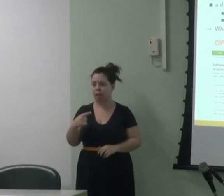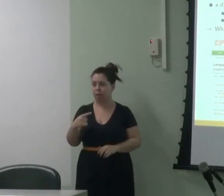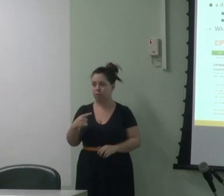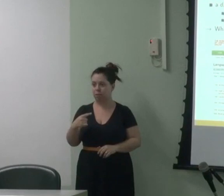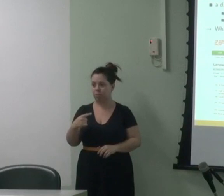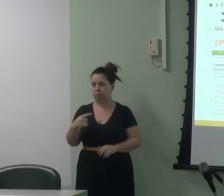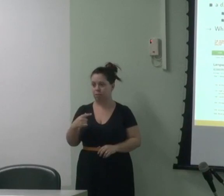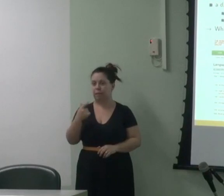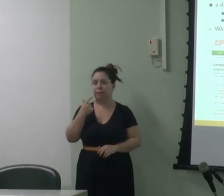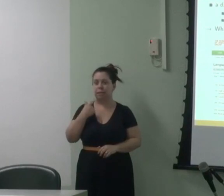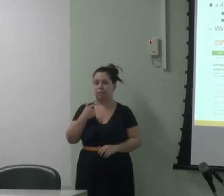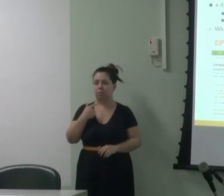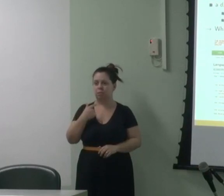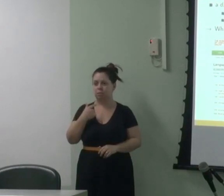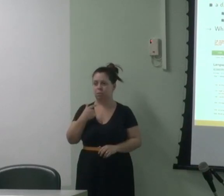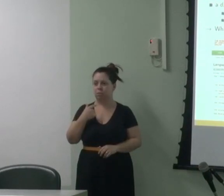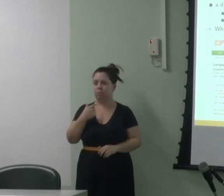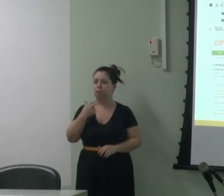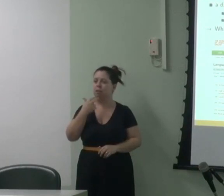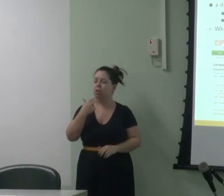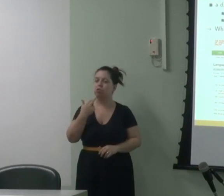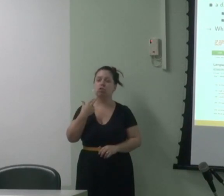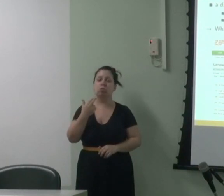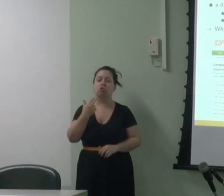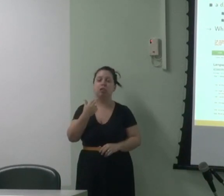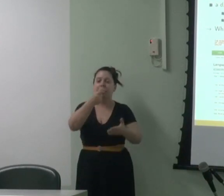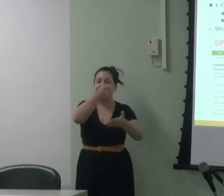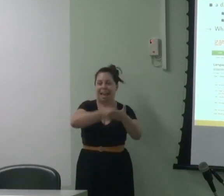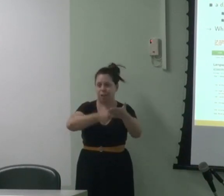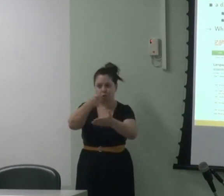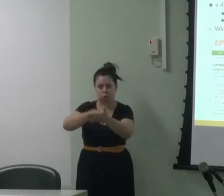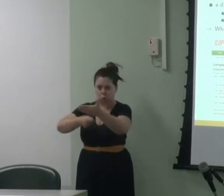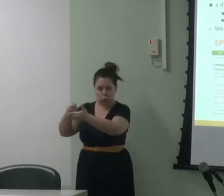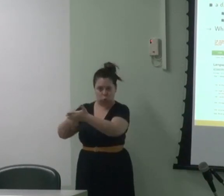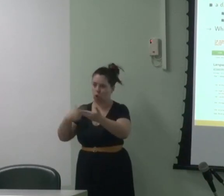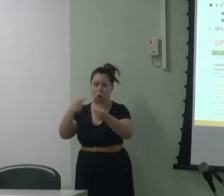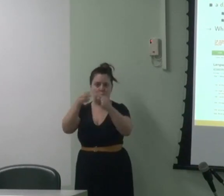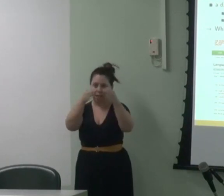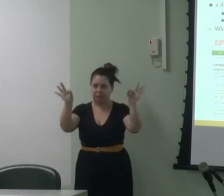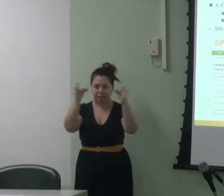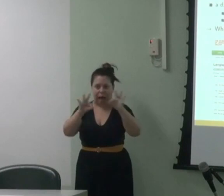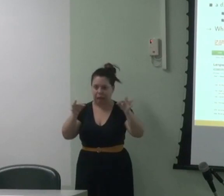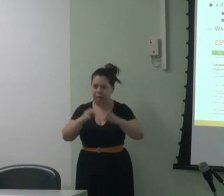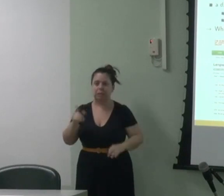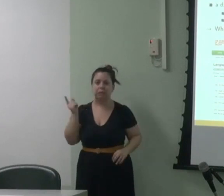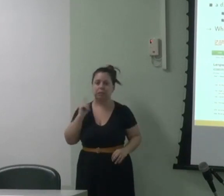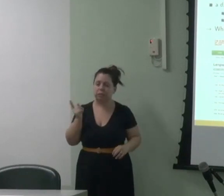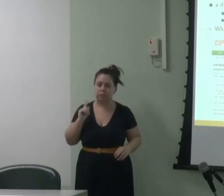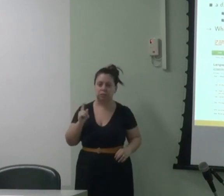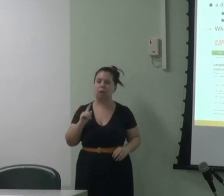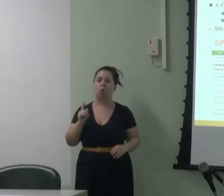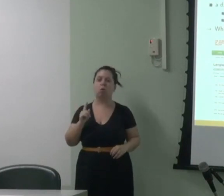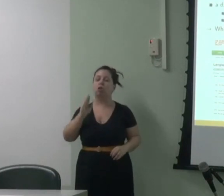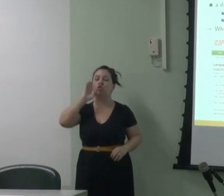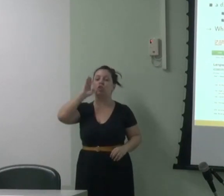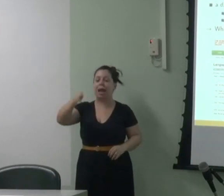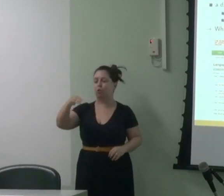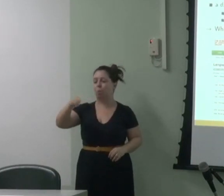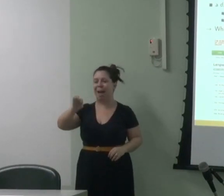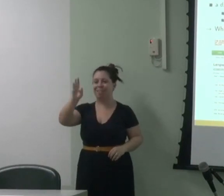They do not contain words or sentences. What they contain are linguistic, like meta features,